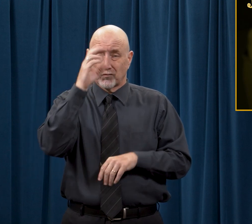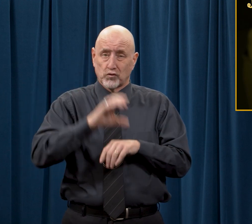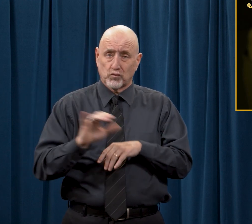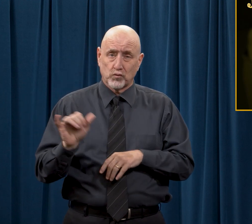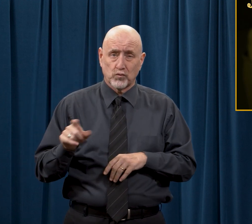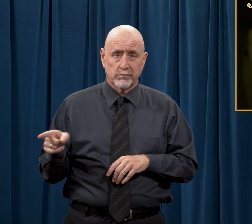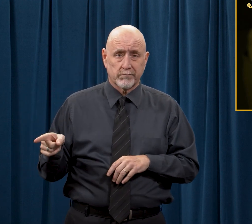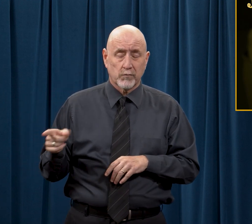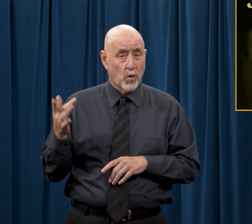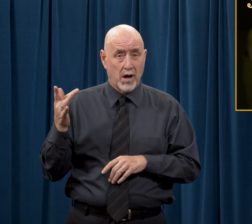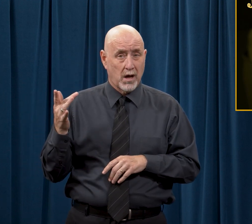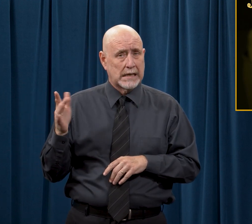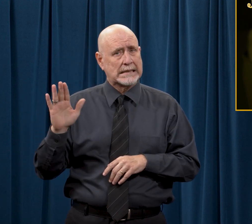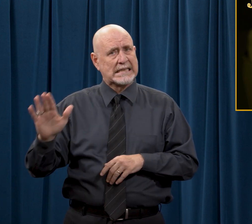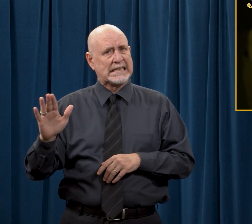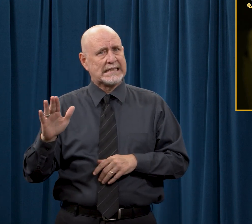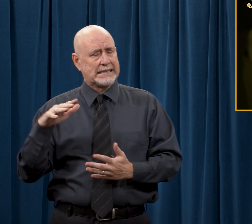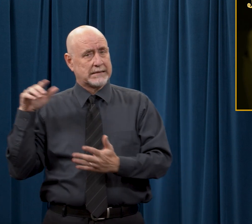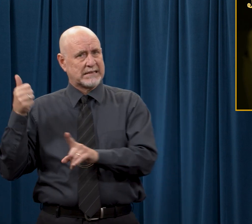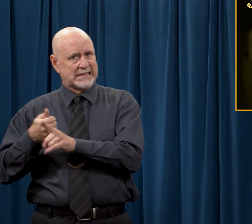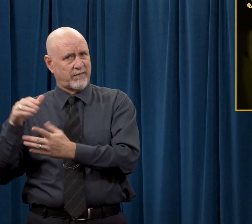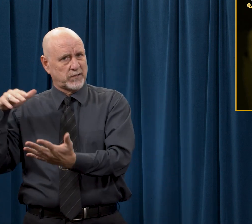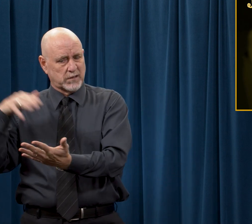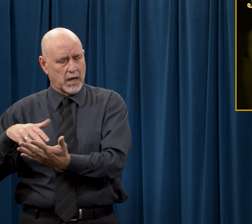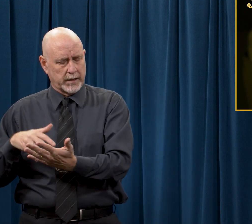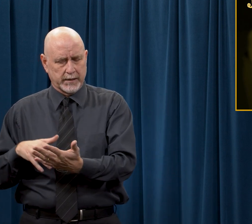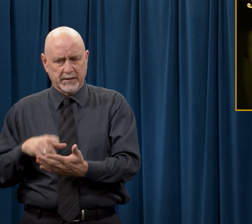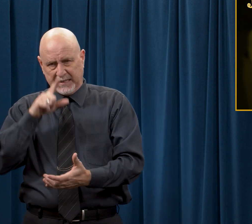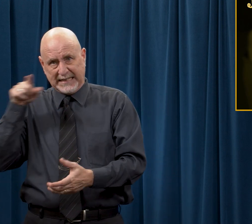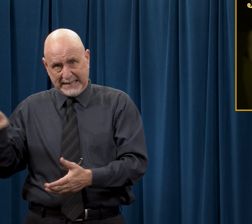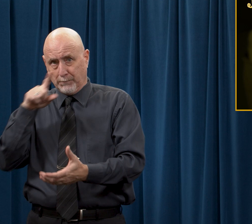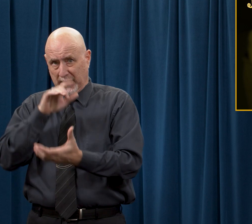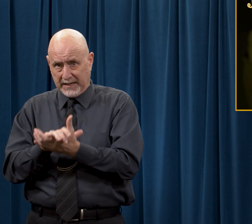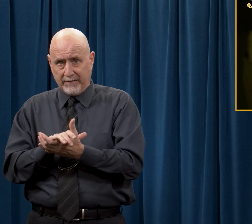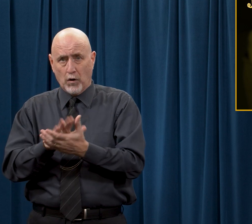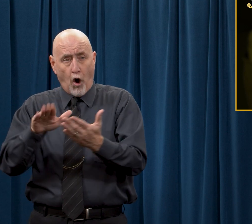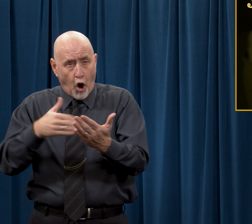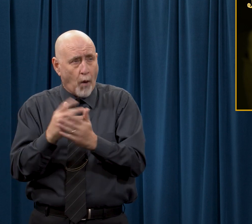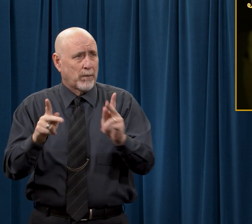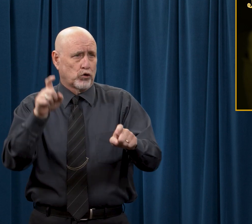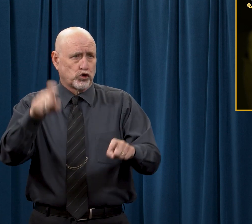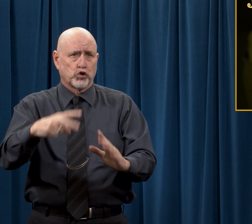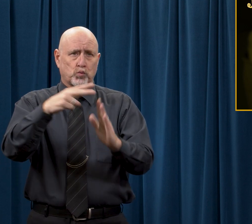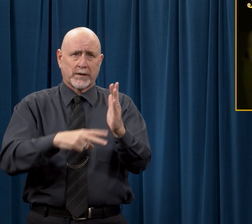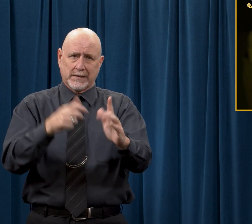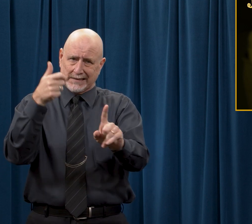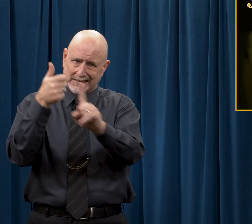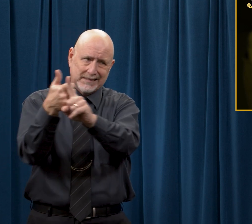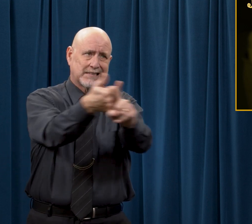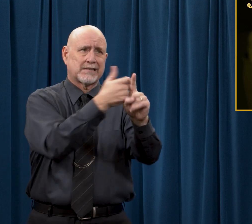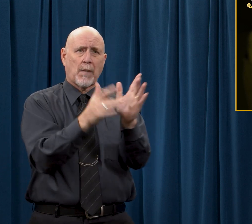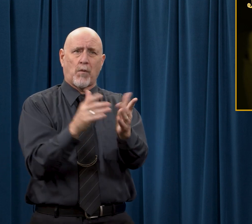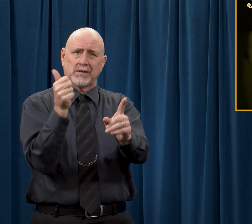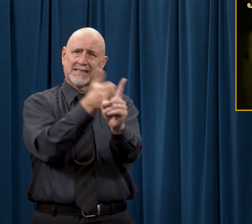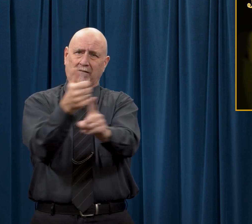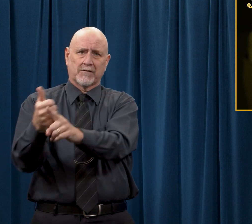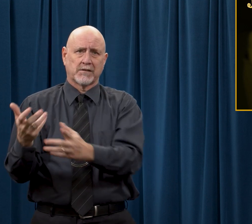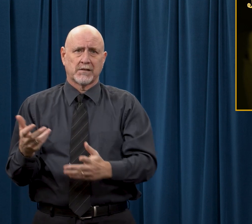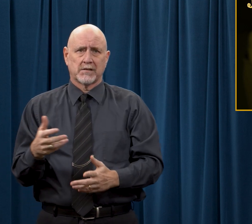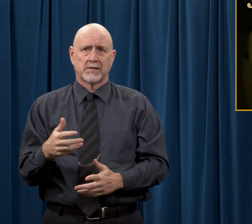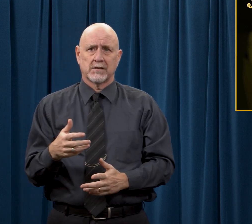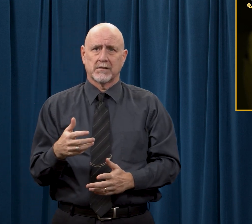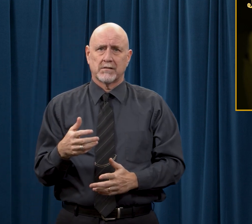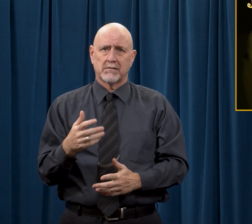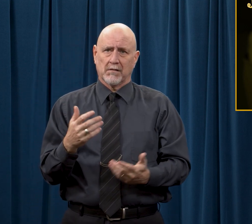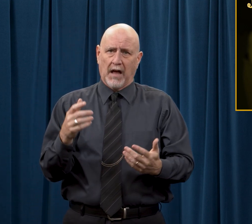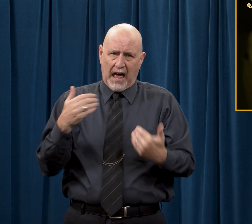people and with the Catholic Church because his personal study had convinced him that all people ought to read the Bible for